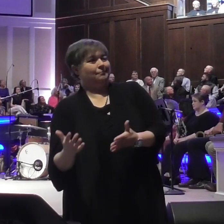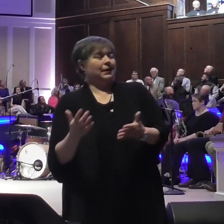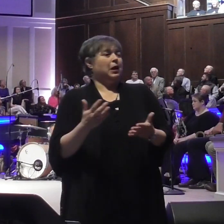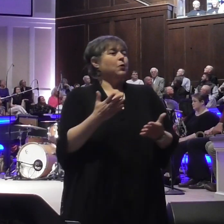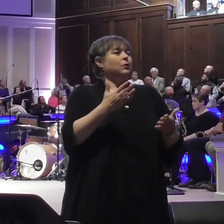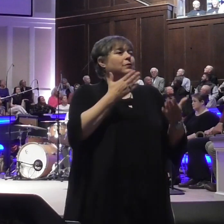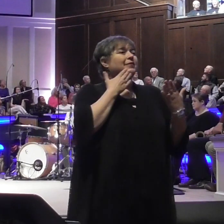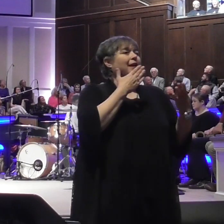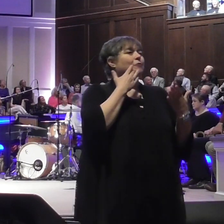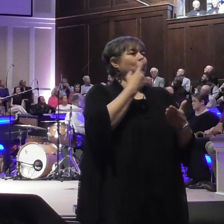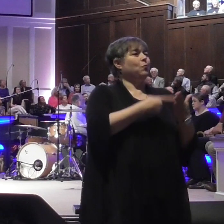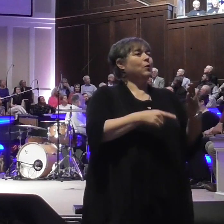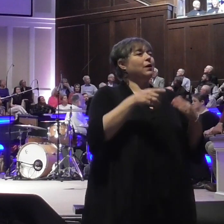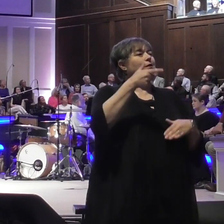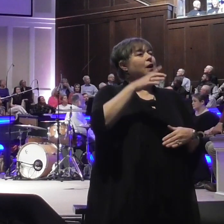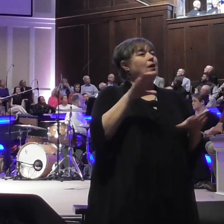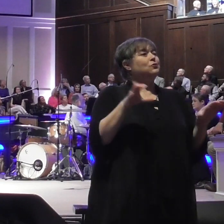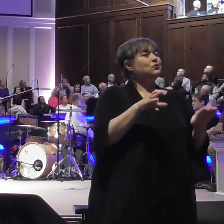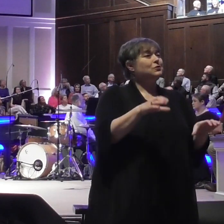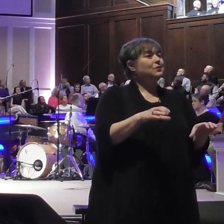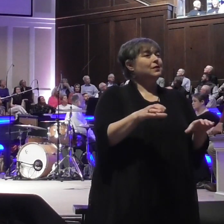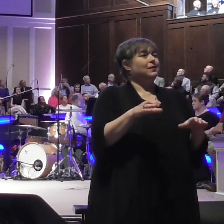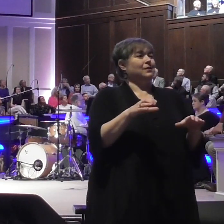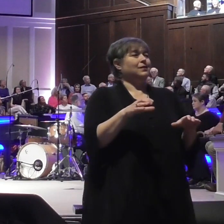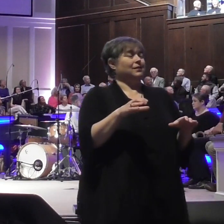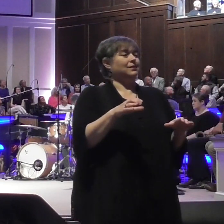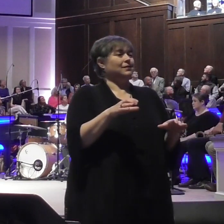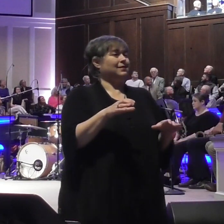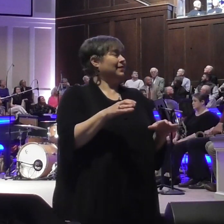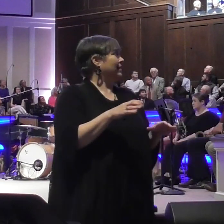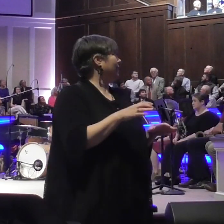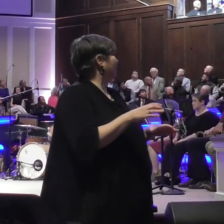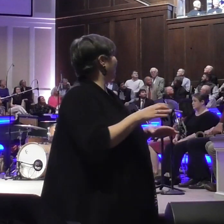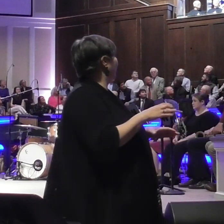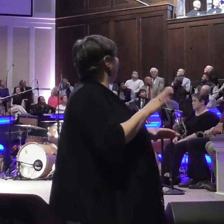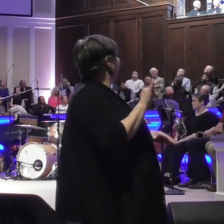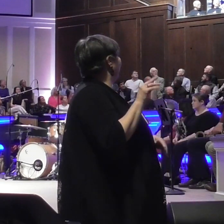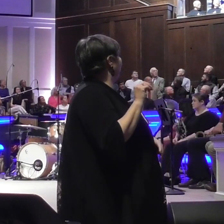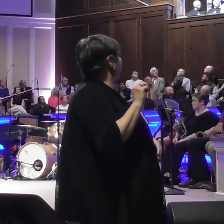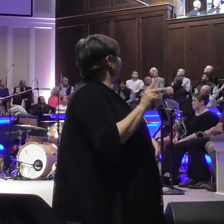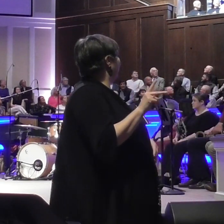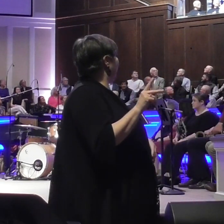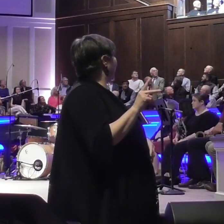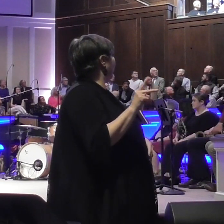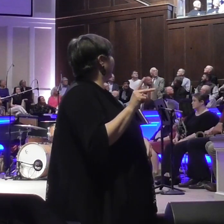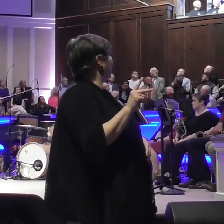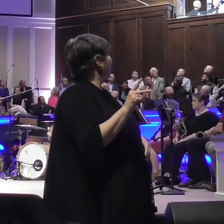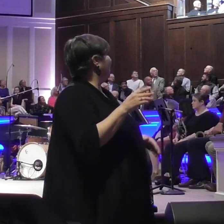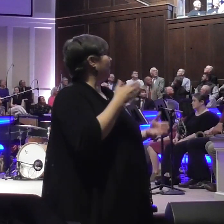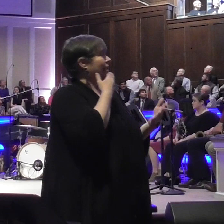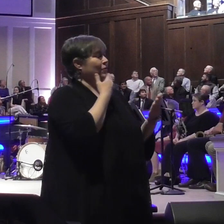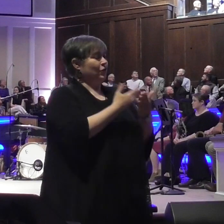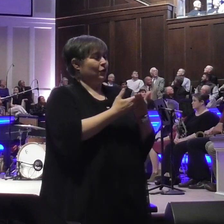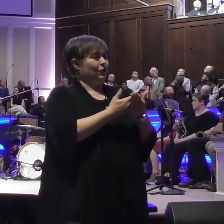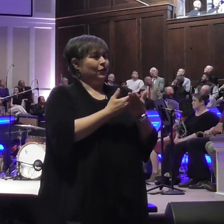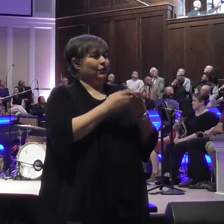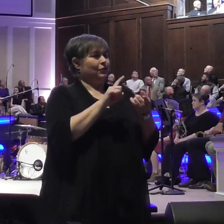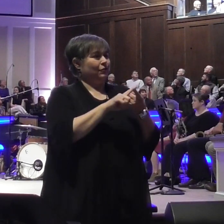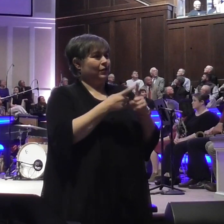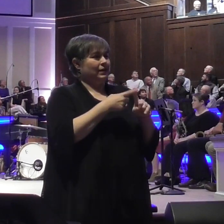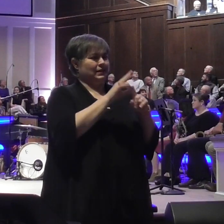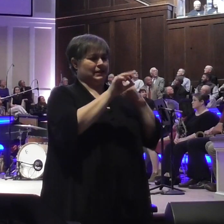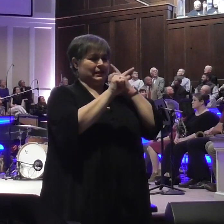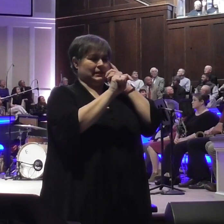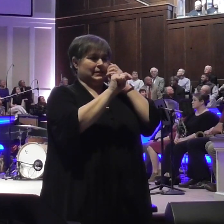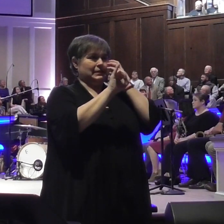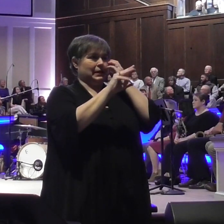that God has put. And so another cool dynamic here is Frank is from Baton Rouge. He has good friends named Tim and Lynn Tullis.